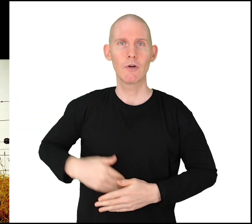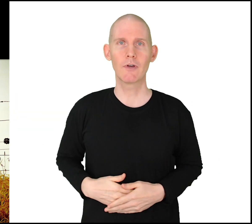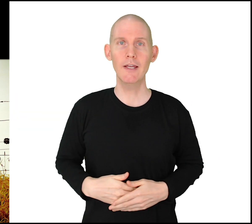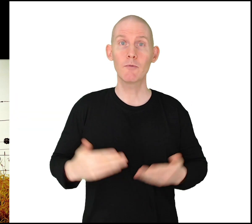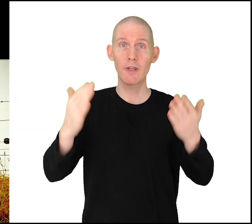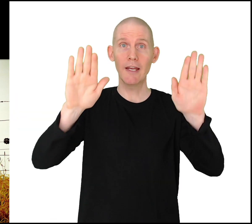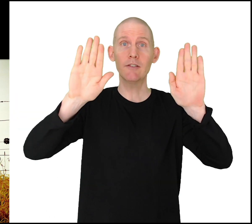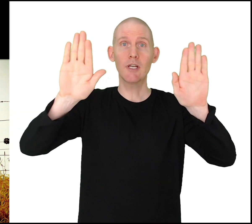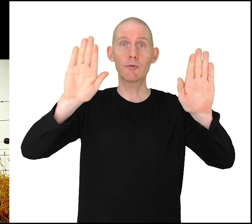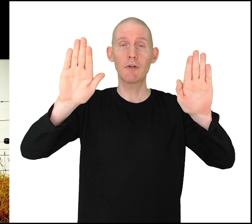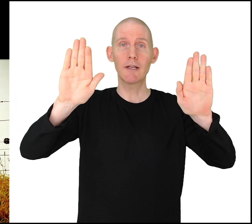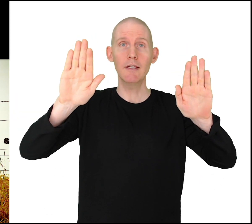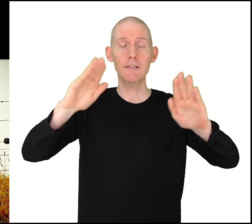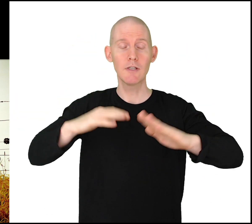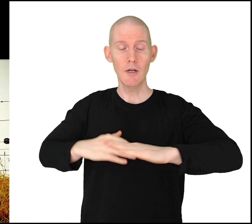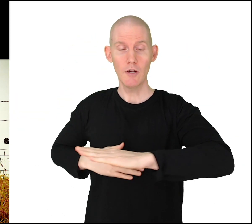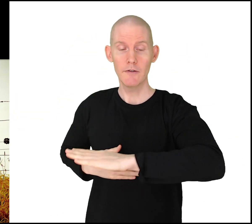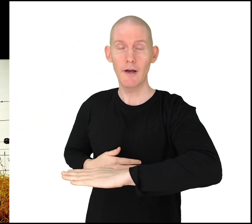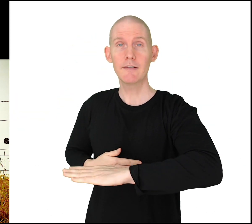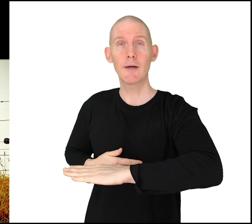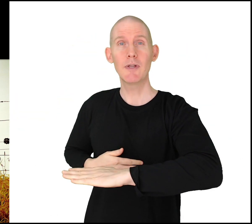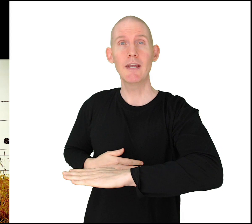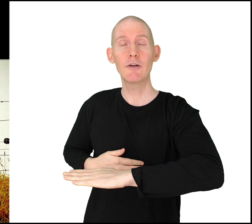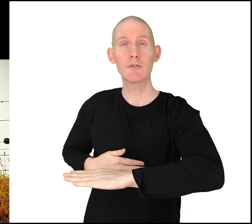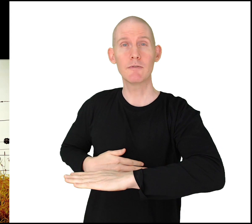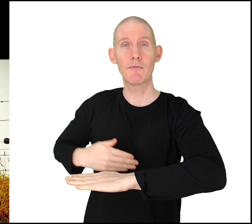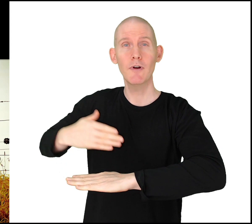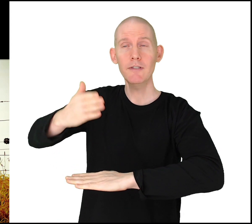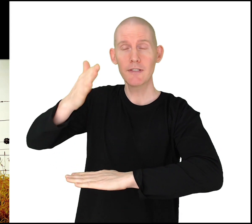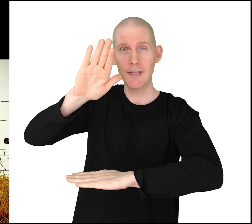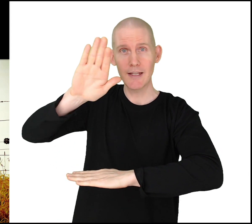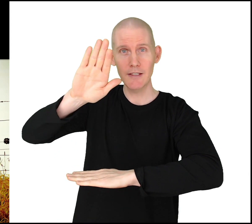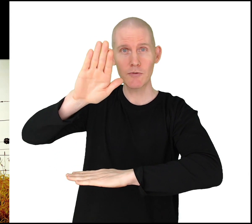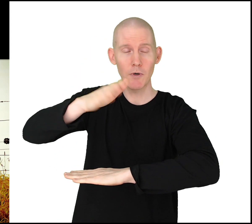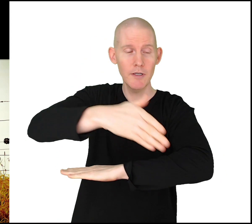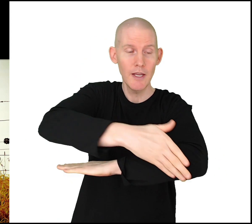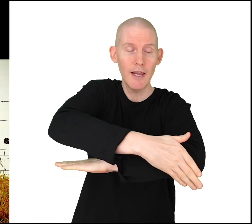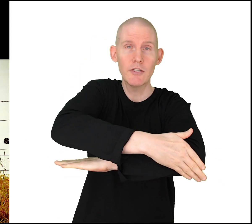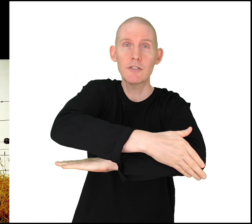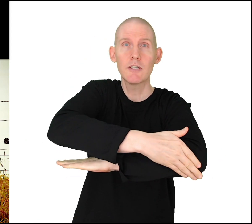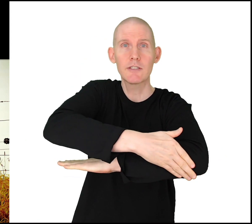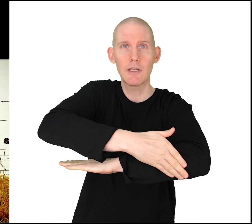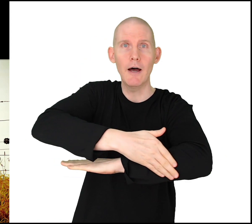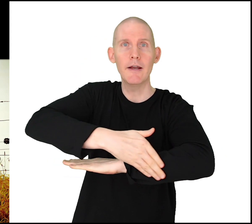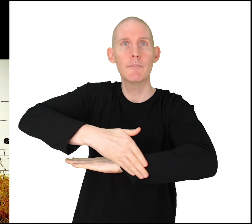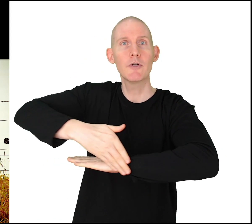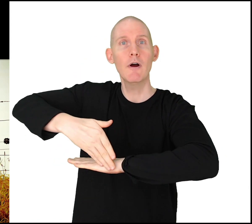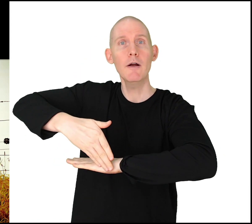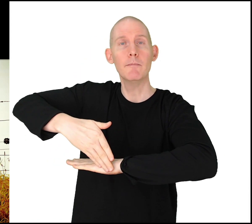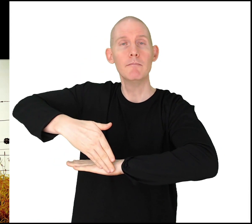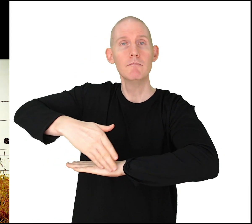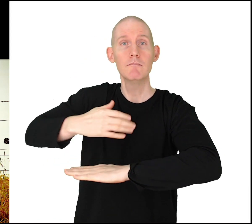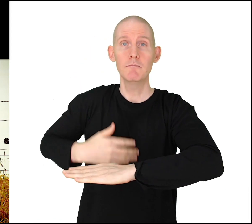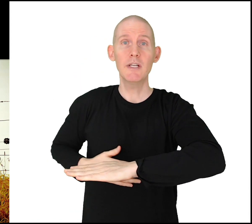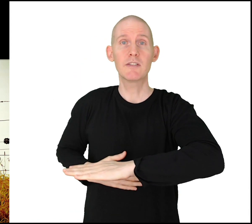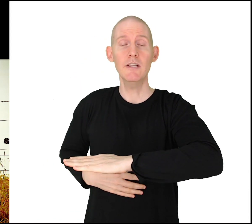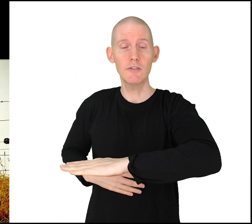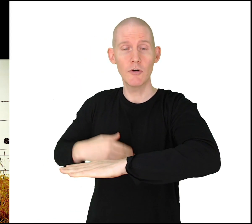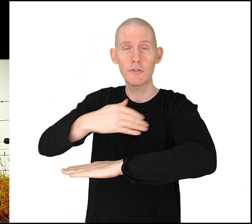Okay, where the hand shapes are like this, non-dominant hand goes in front, take this one and just slide up your arm. Makes sense, you know, there's a